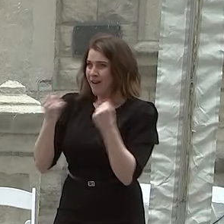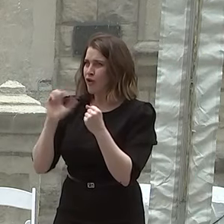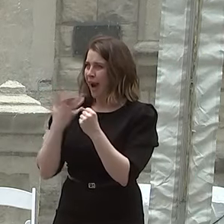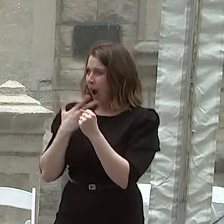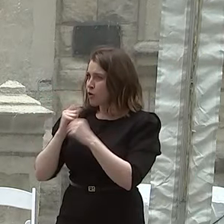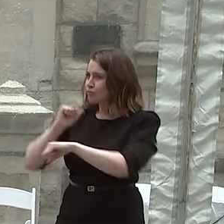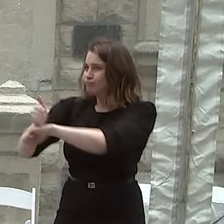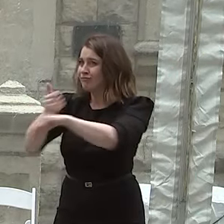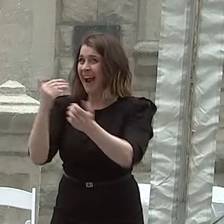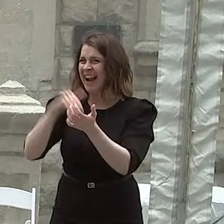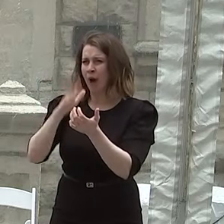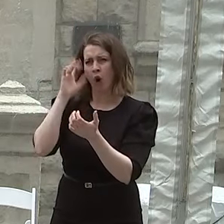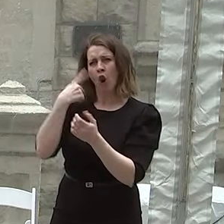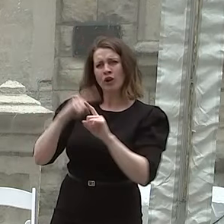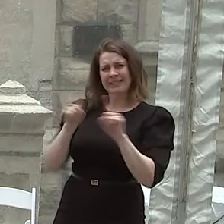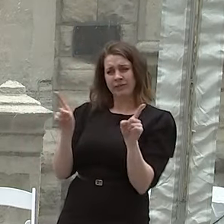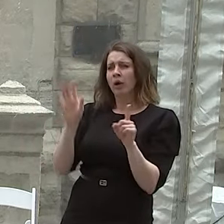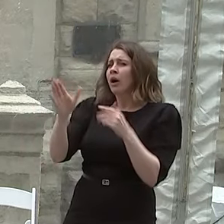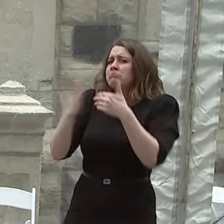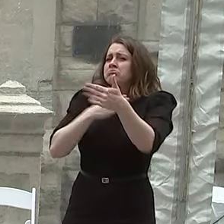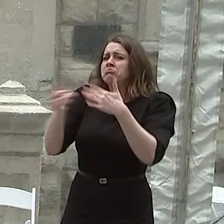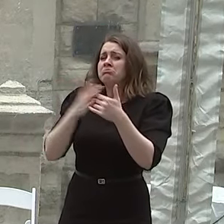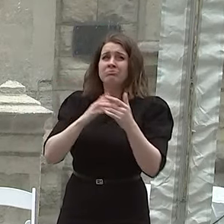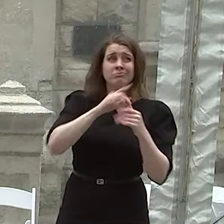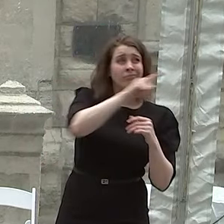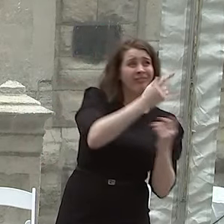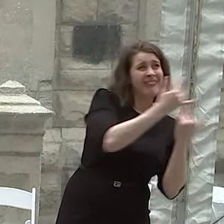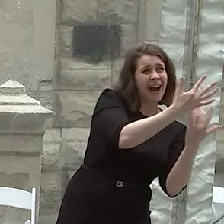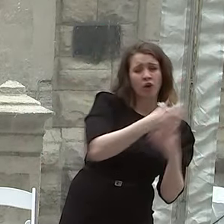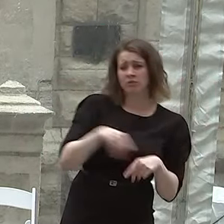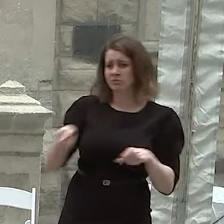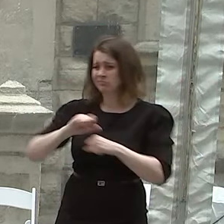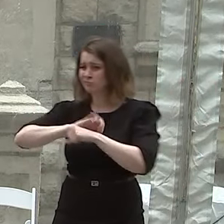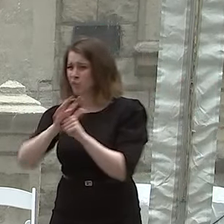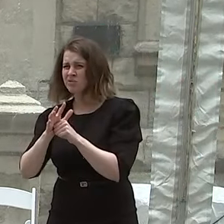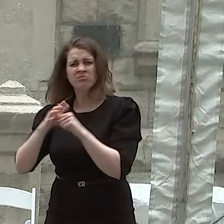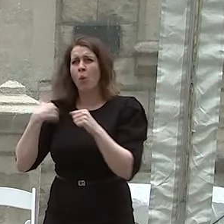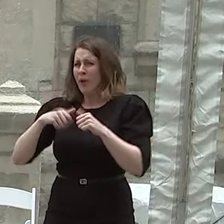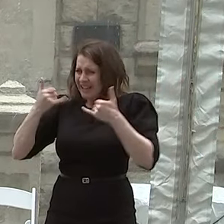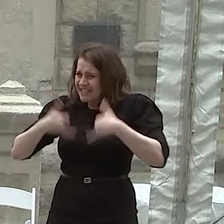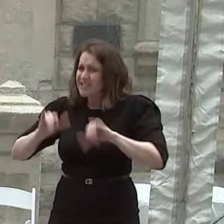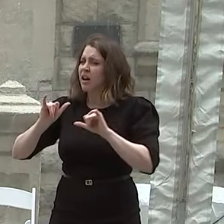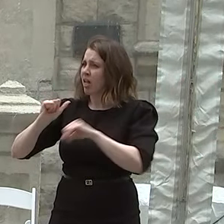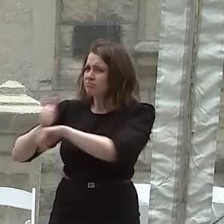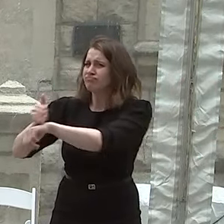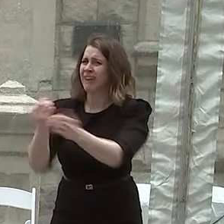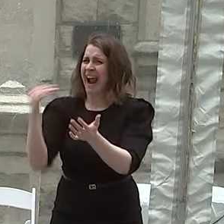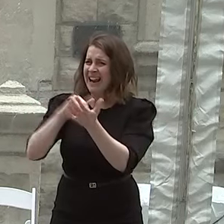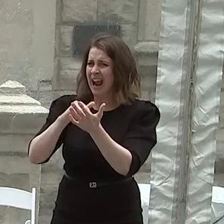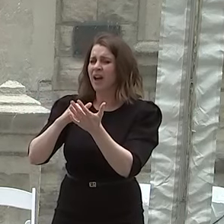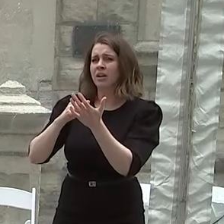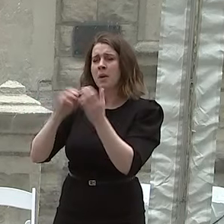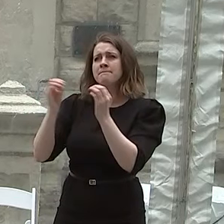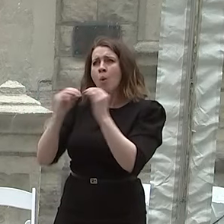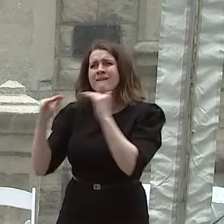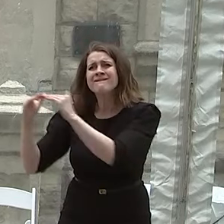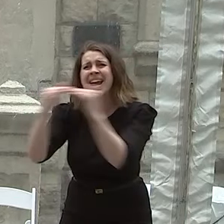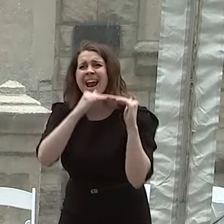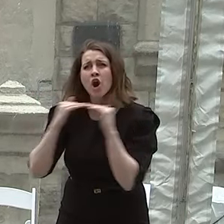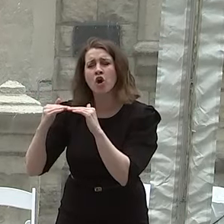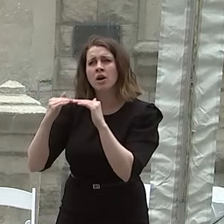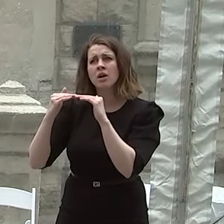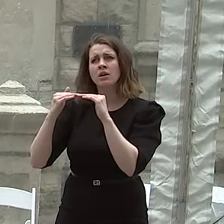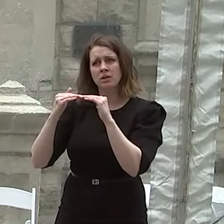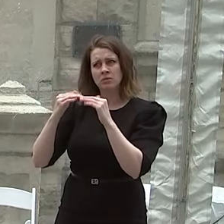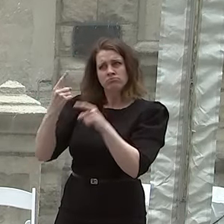together we can build a stronger Chicago, a fairer Chicago, a more just Chicago, and a more